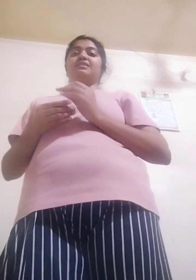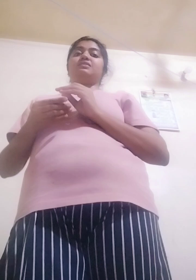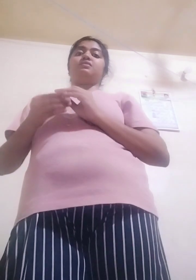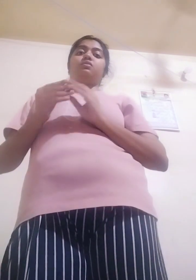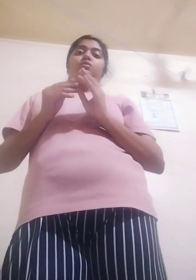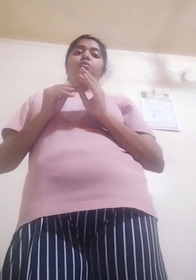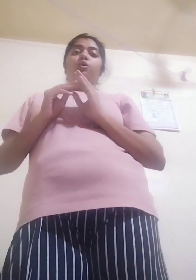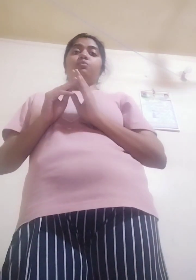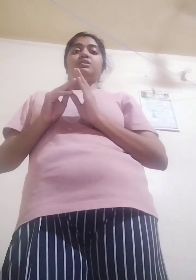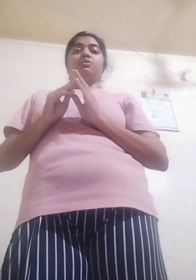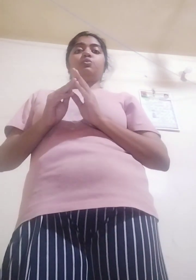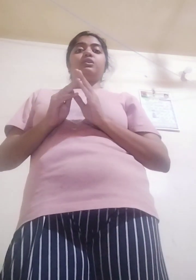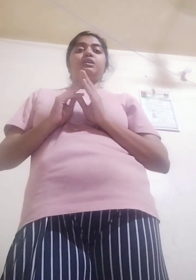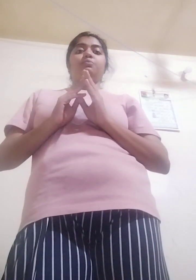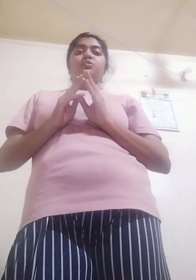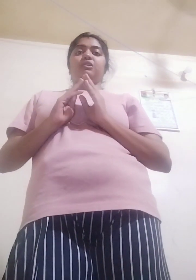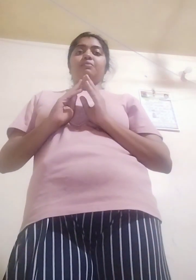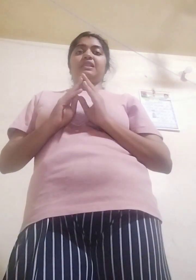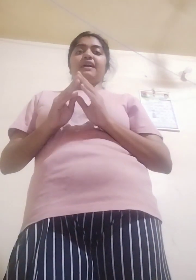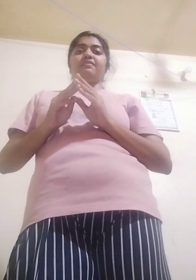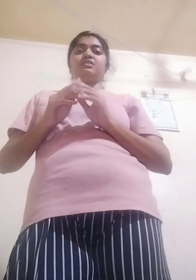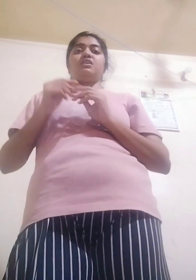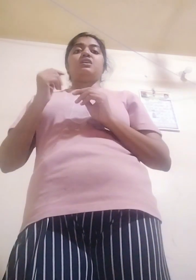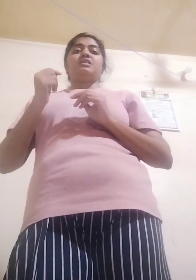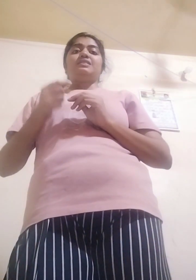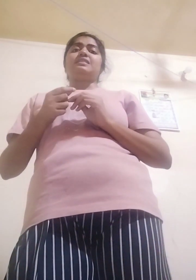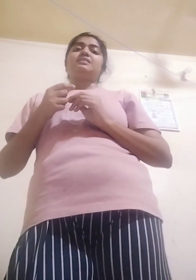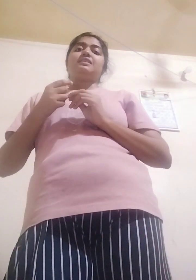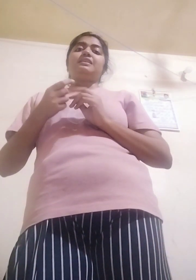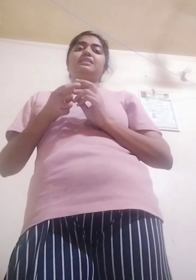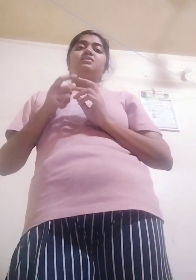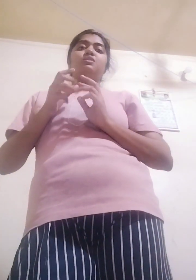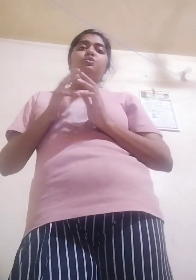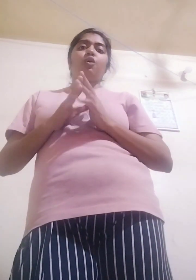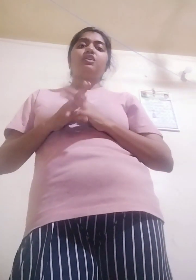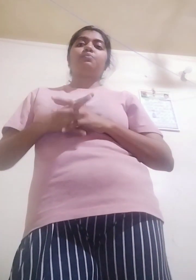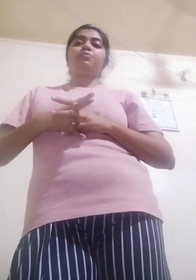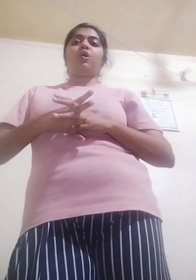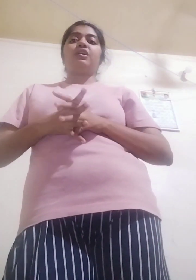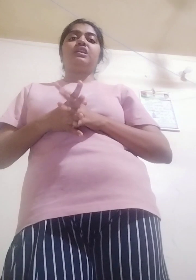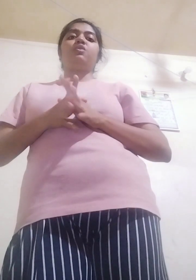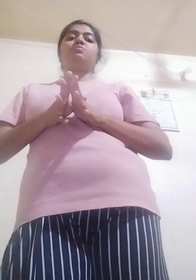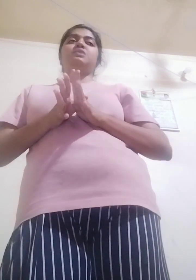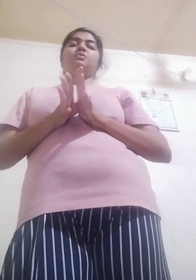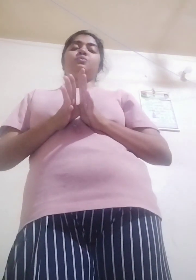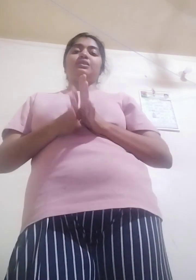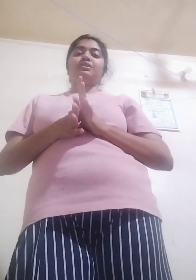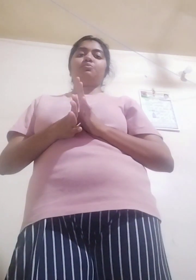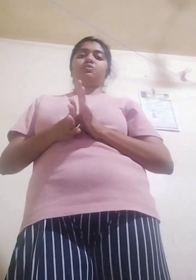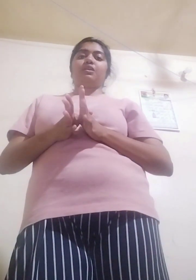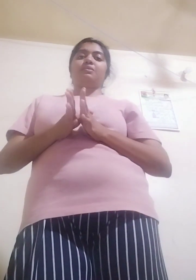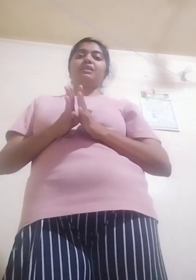the object oriented programming language. Since it is not purely object oriented programming